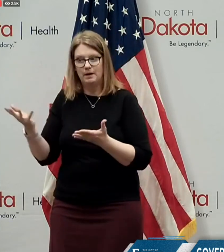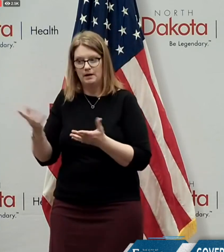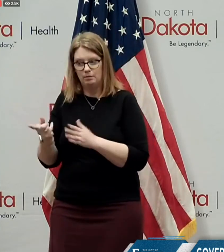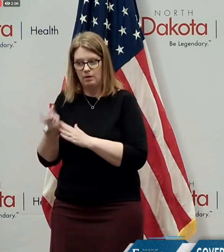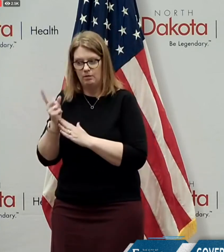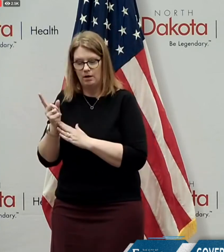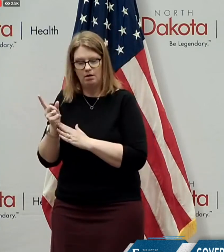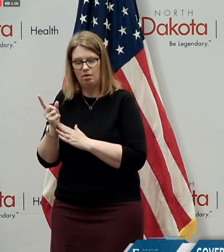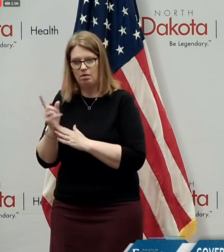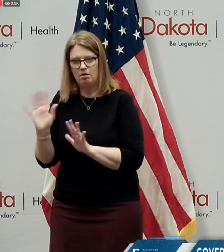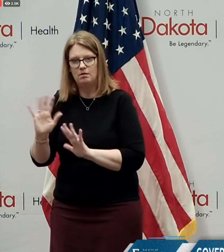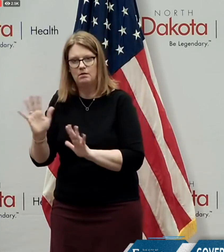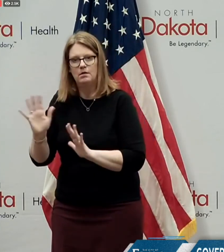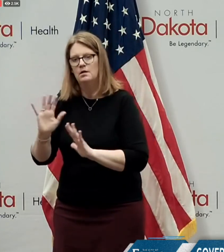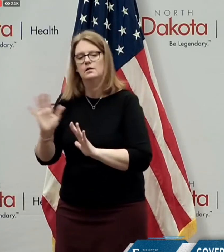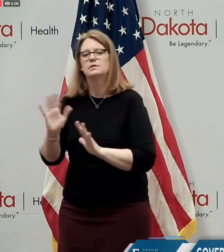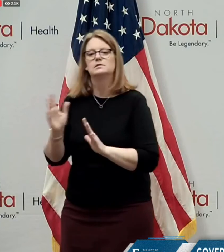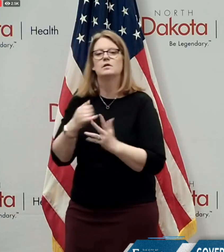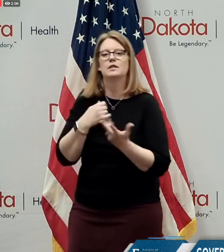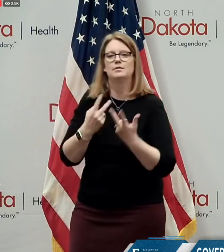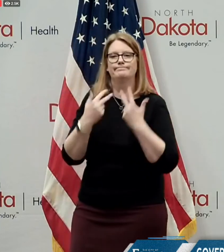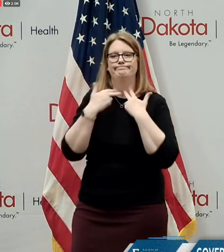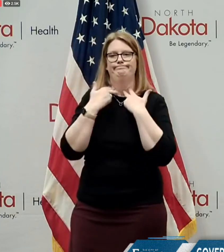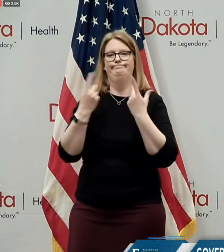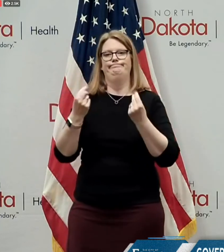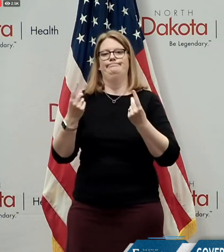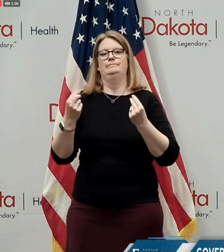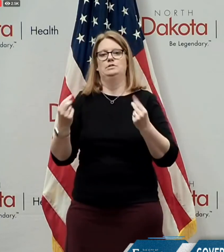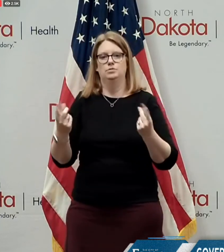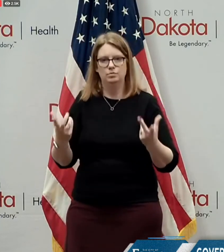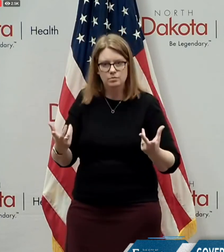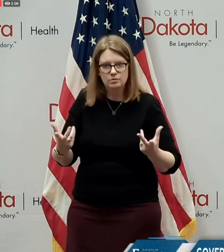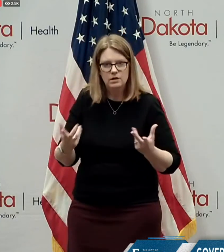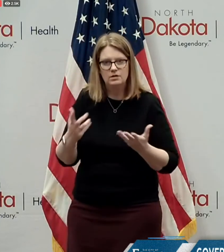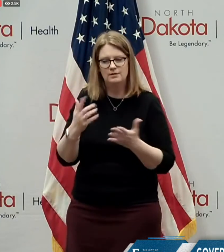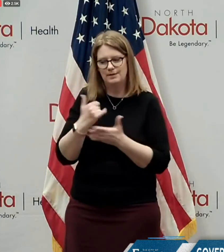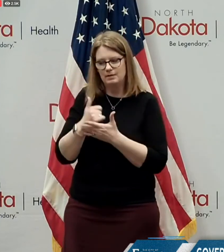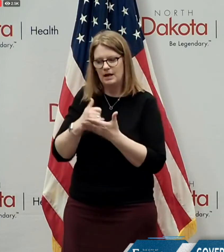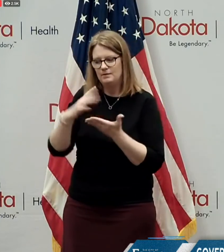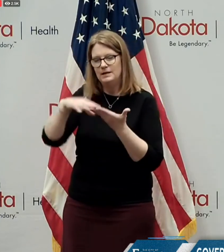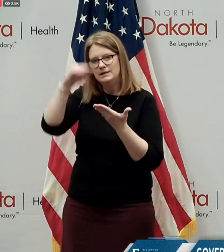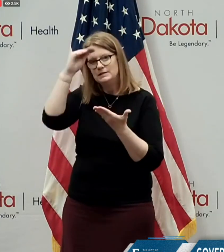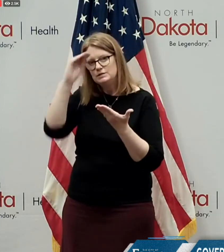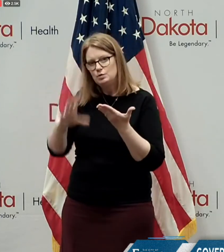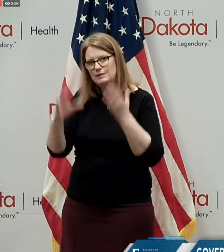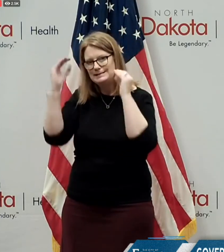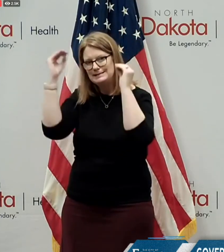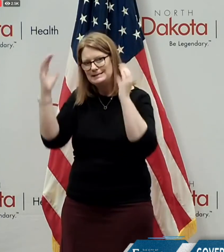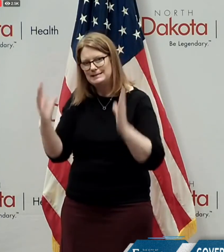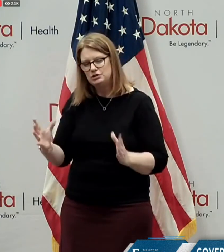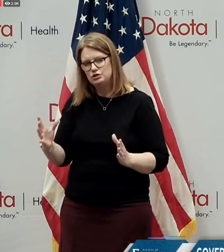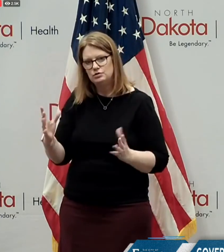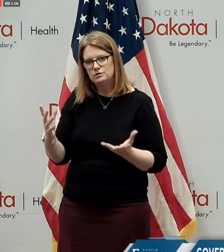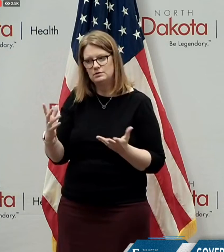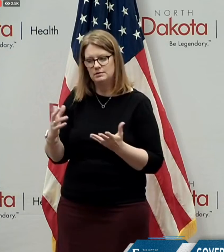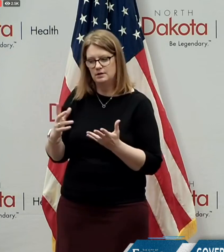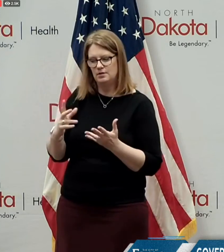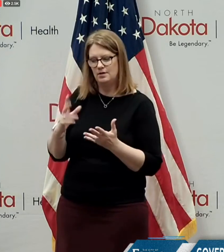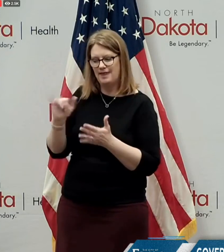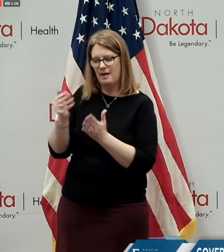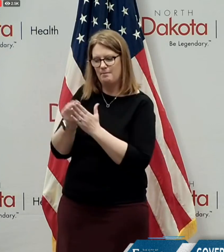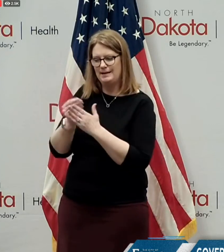federal dollars that were coming in to help protect students and teachers related to federal public health dollars going directly towards